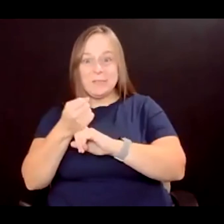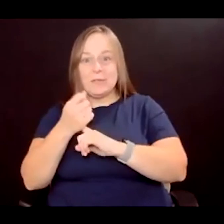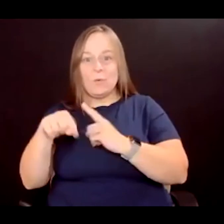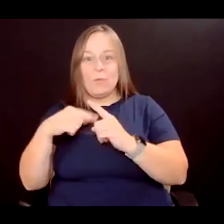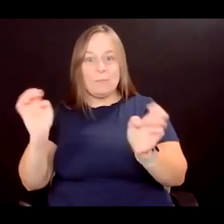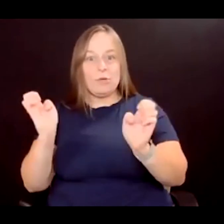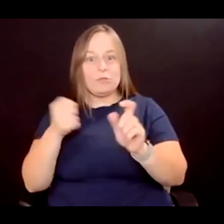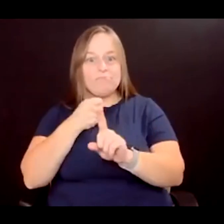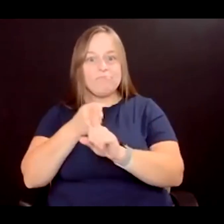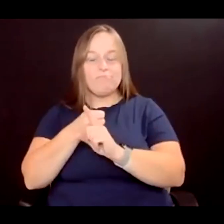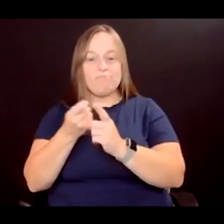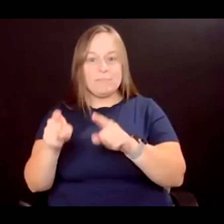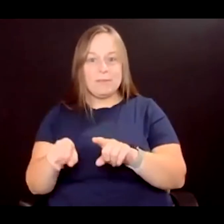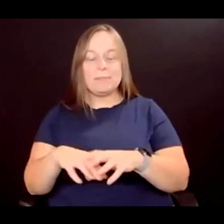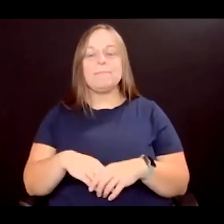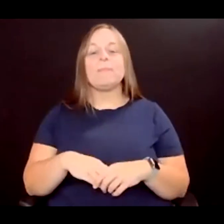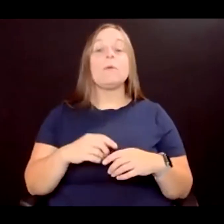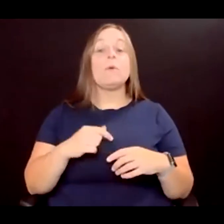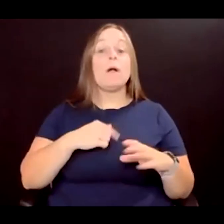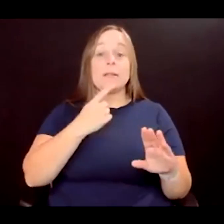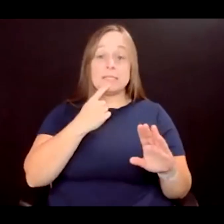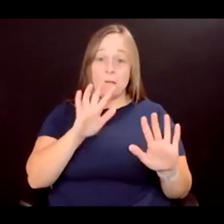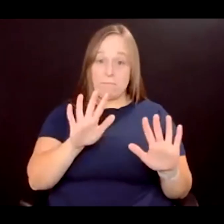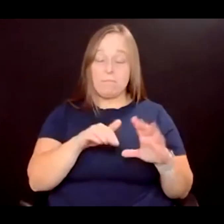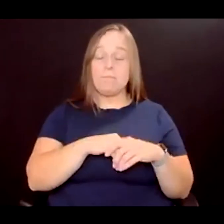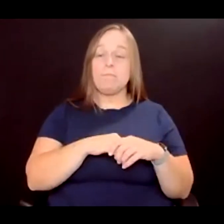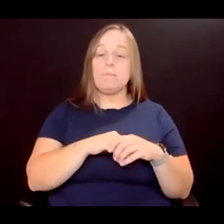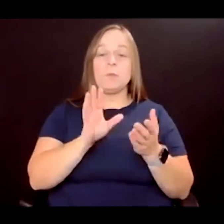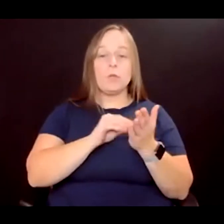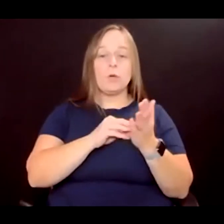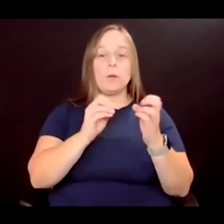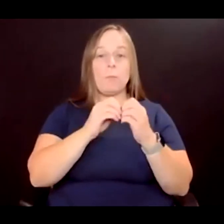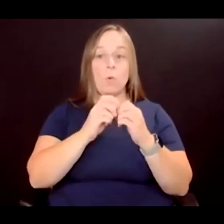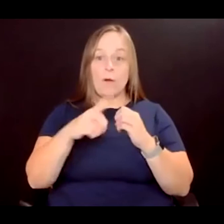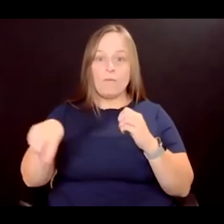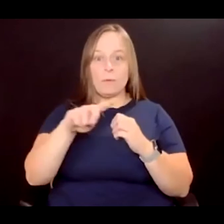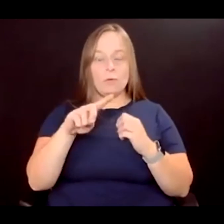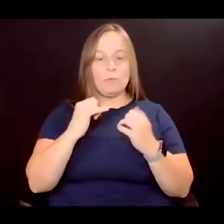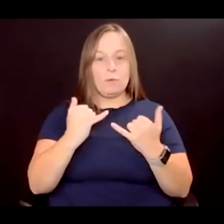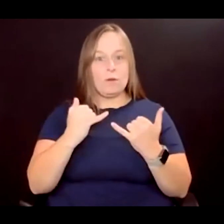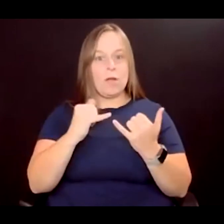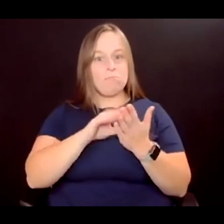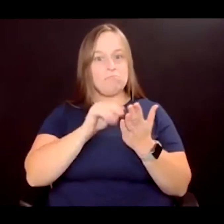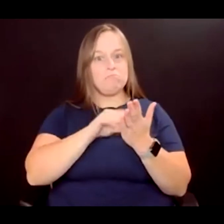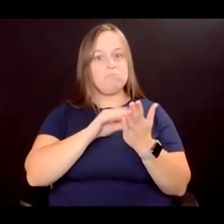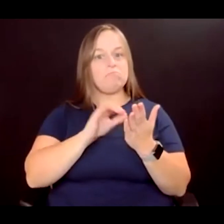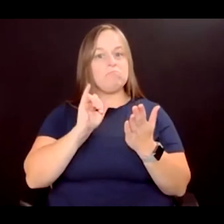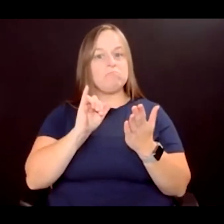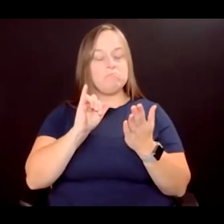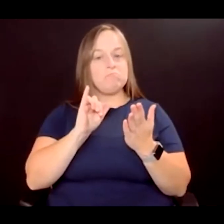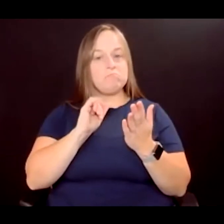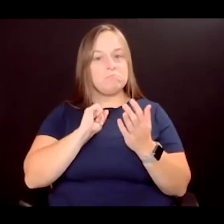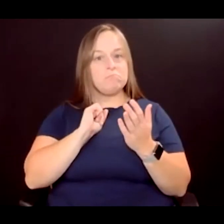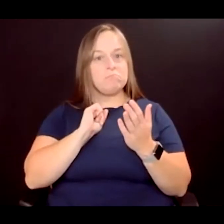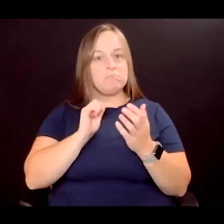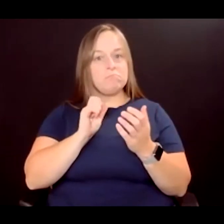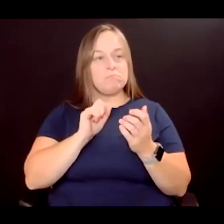come up, especially I'm thinking of communication issues, but also special needs with persons